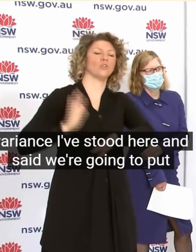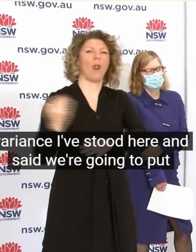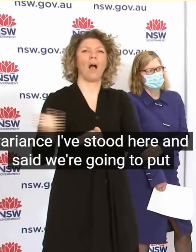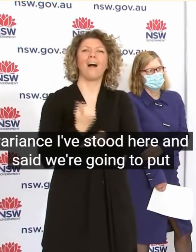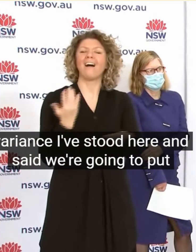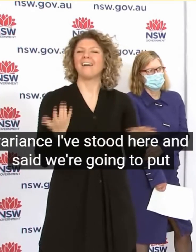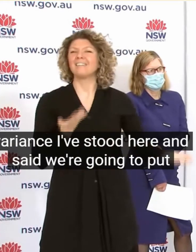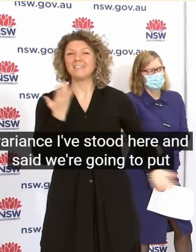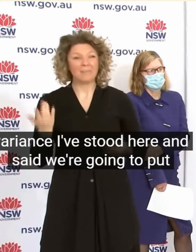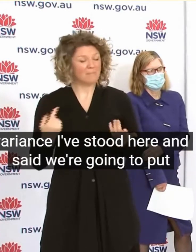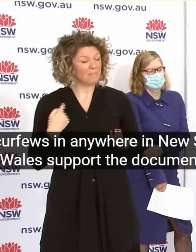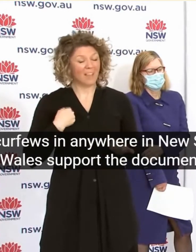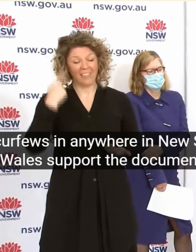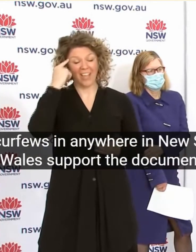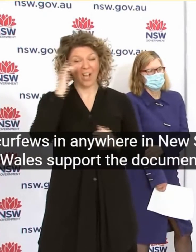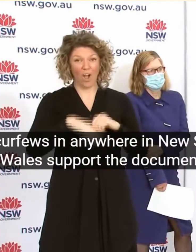I